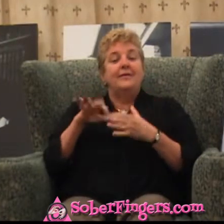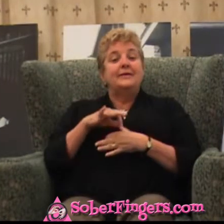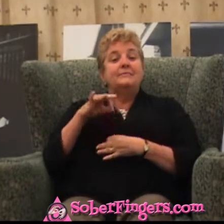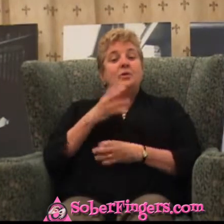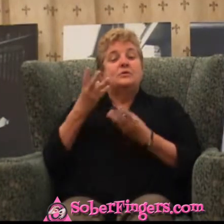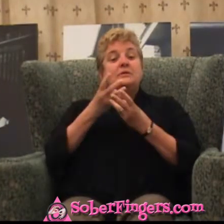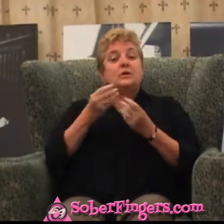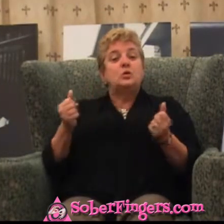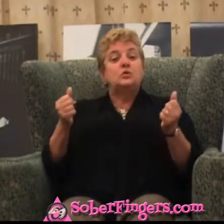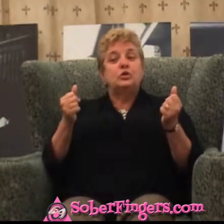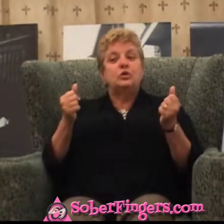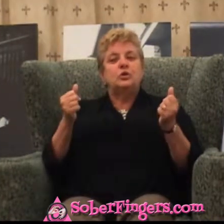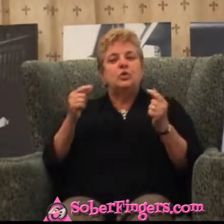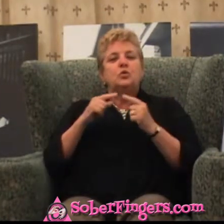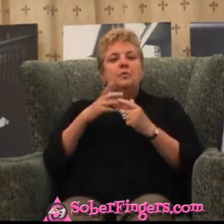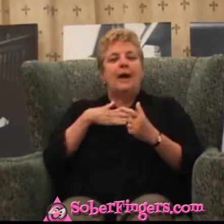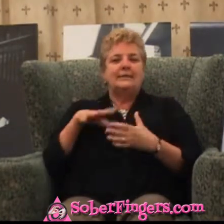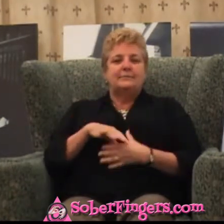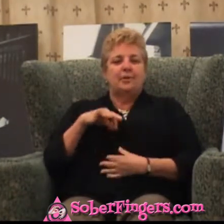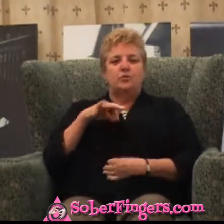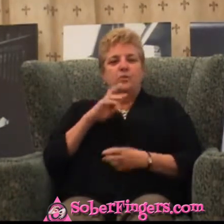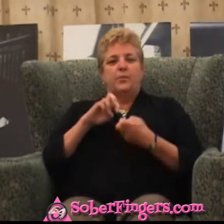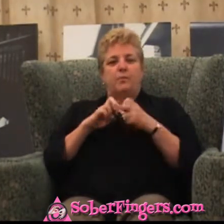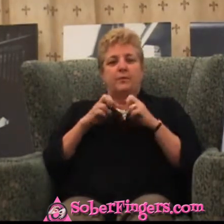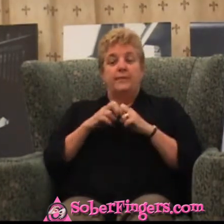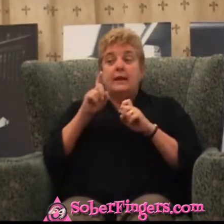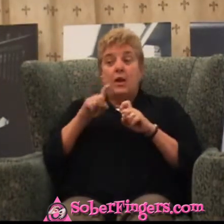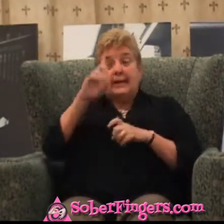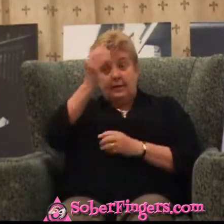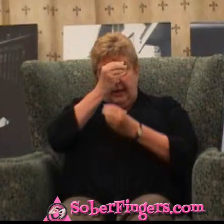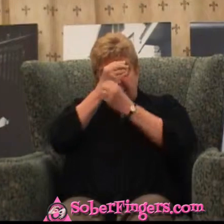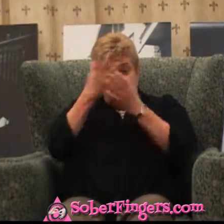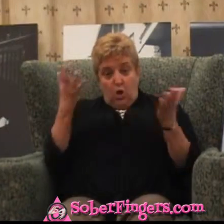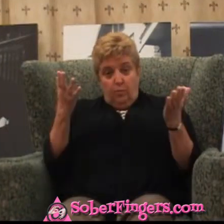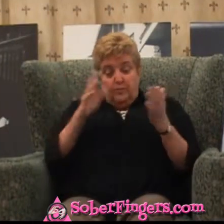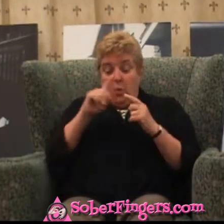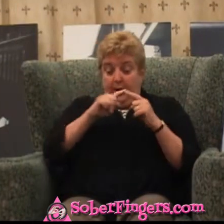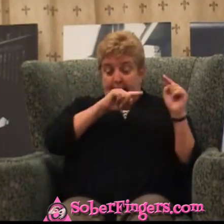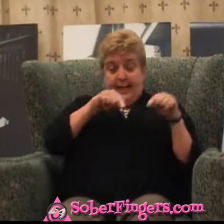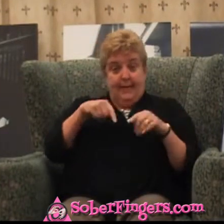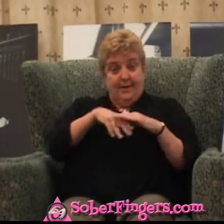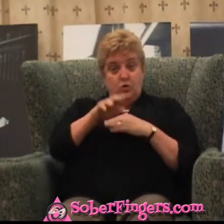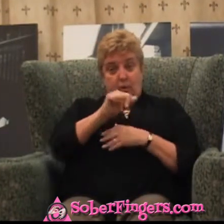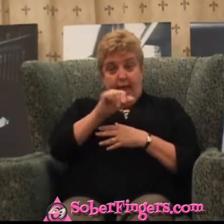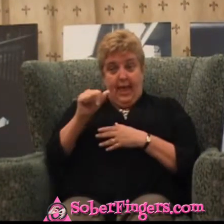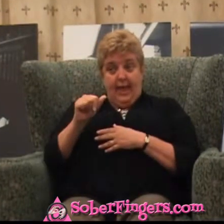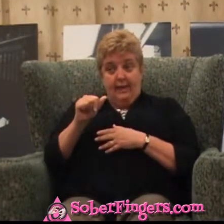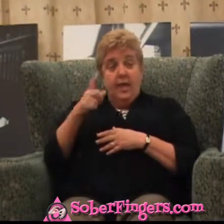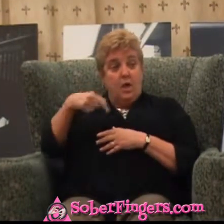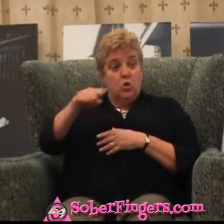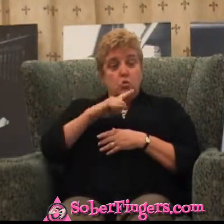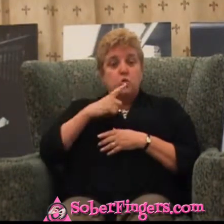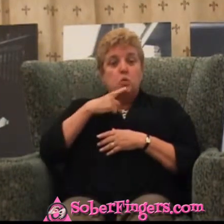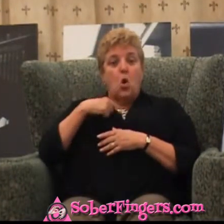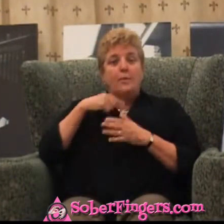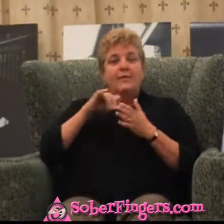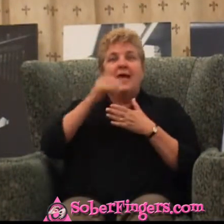problem. I need to let you know that when I got to Alcoholics Anonymous and you guys told me that God was the